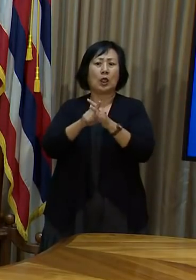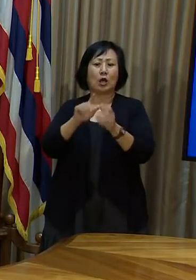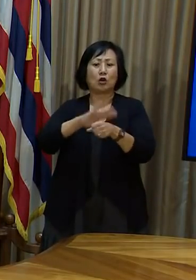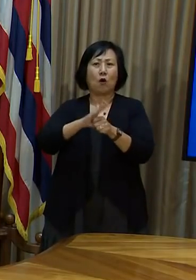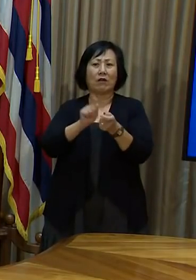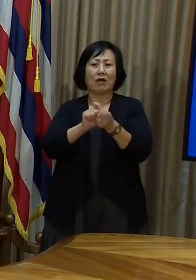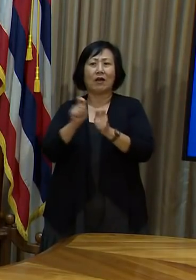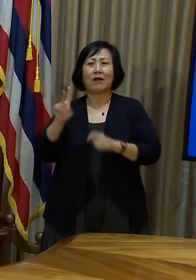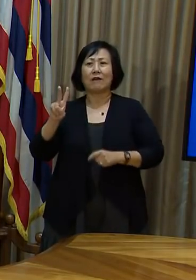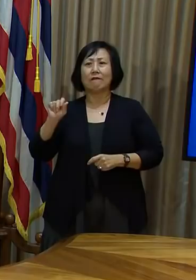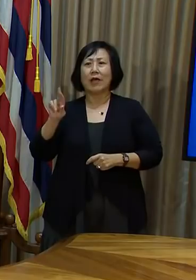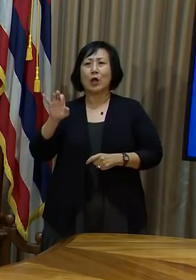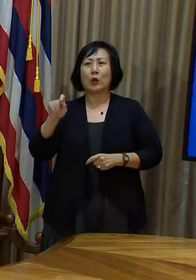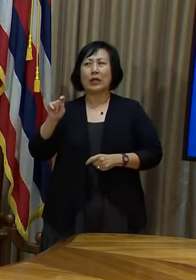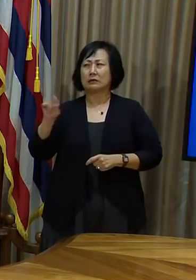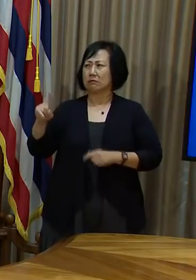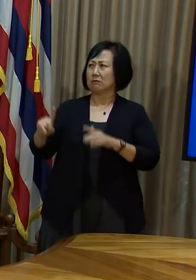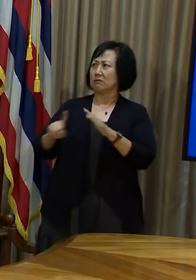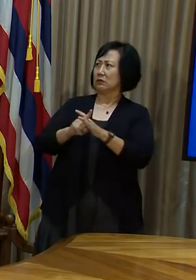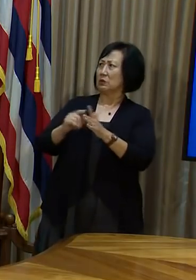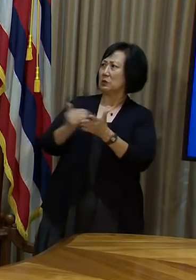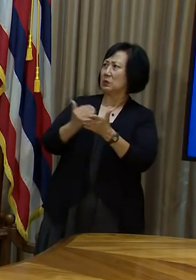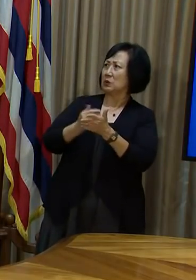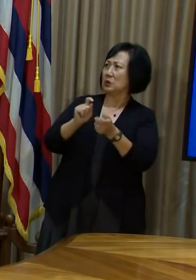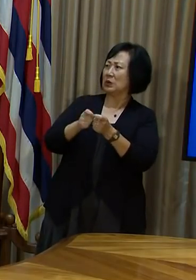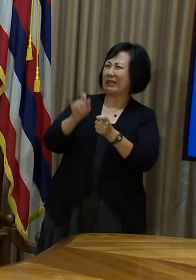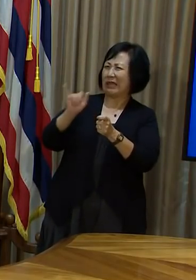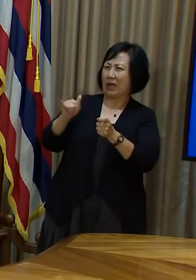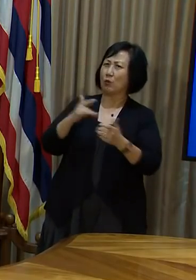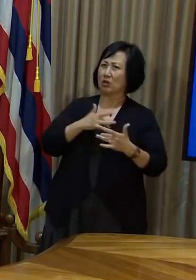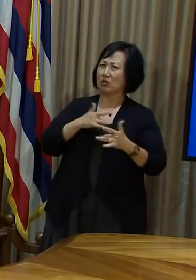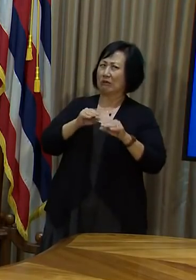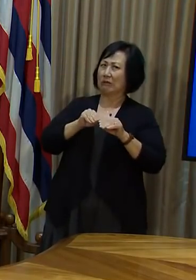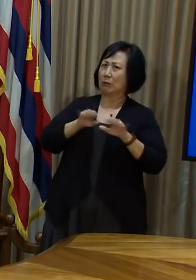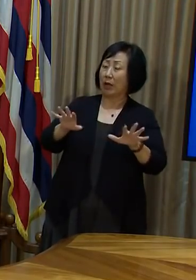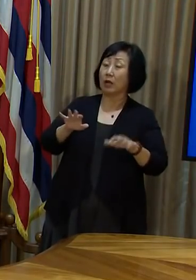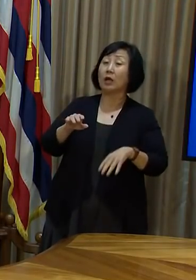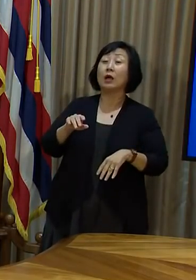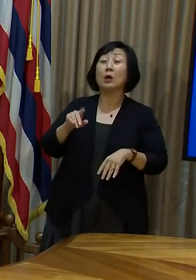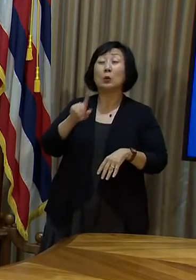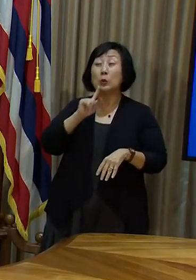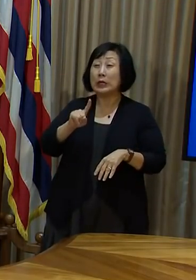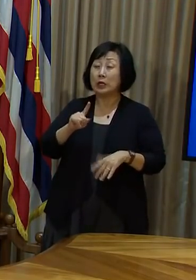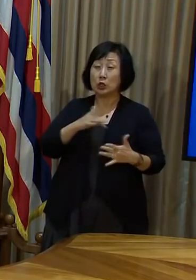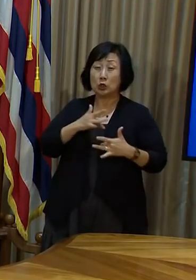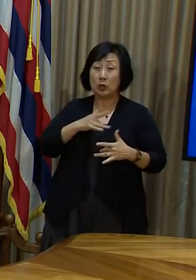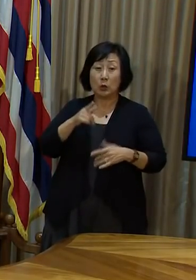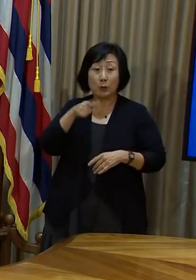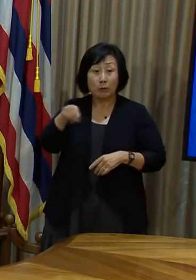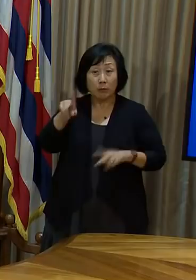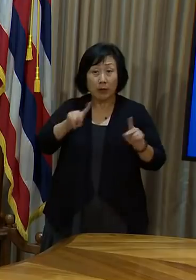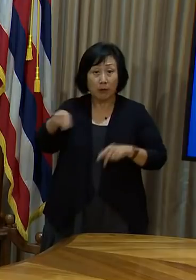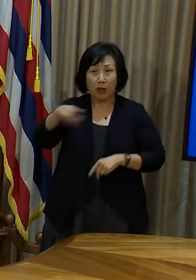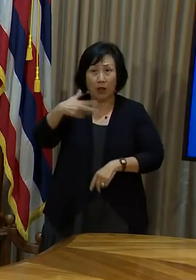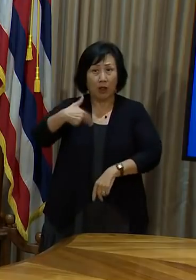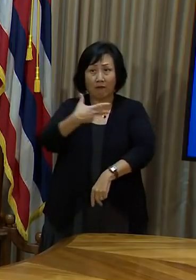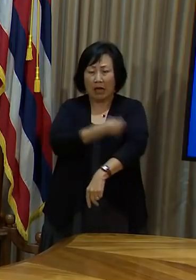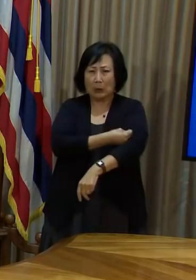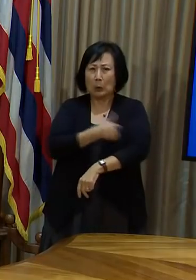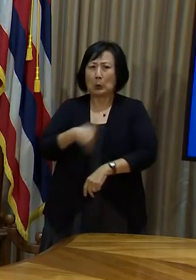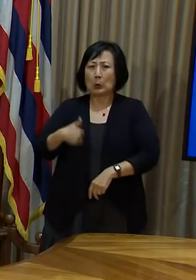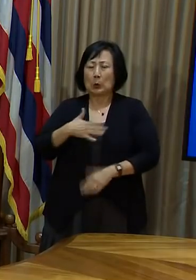community, especially in groups of people who have not been vaccinated. We